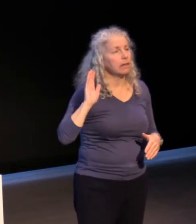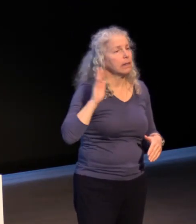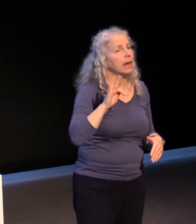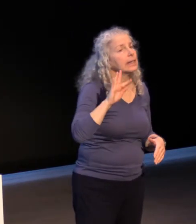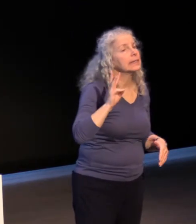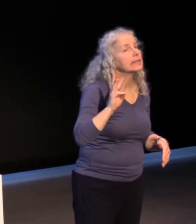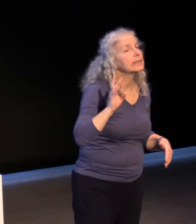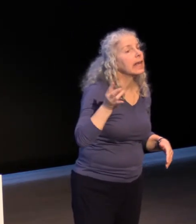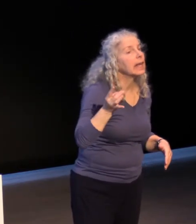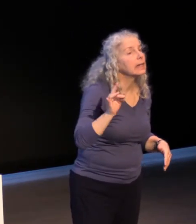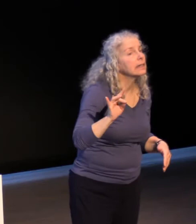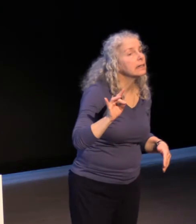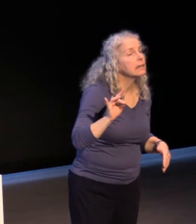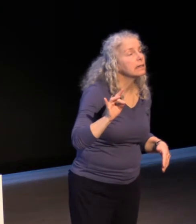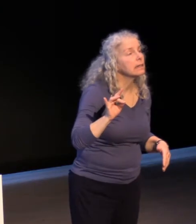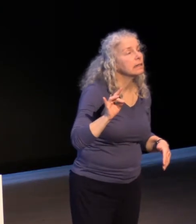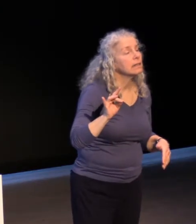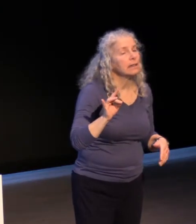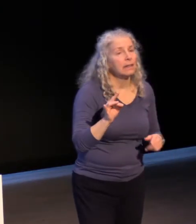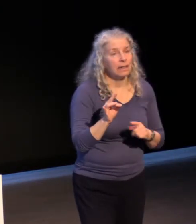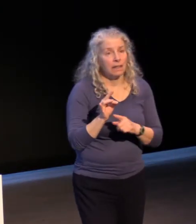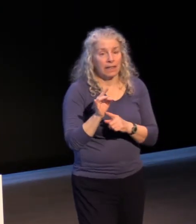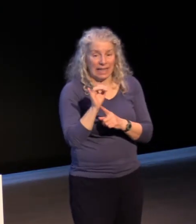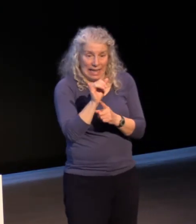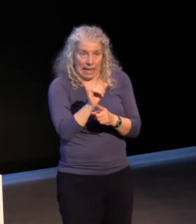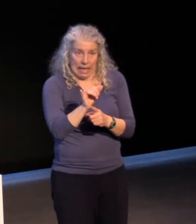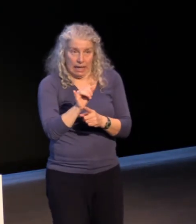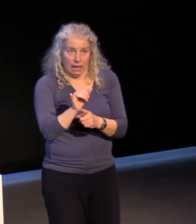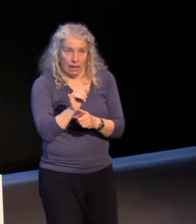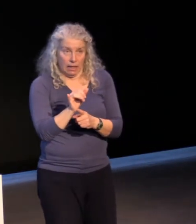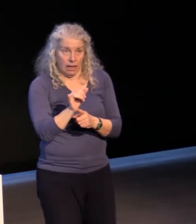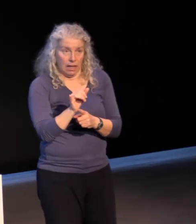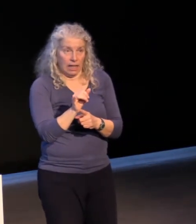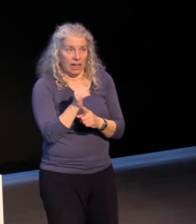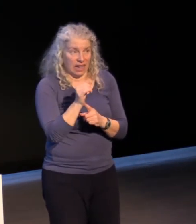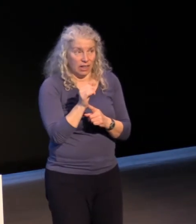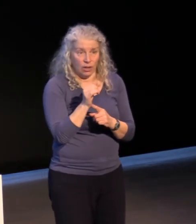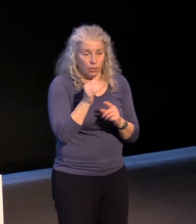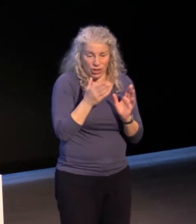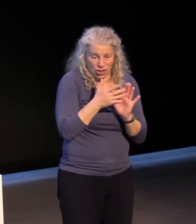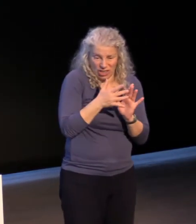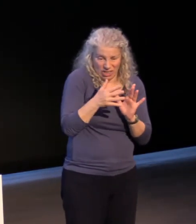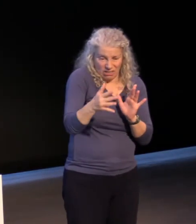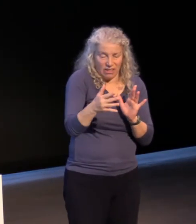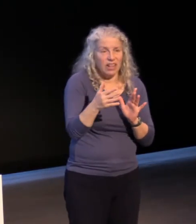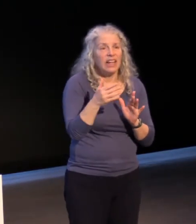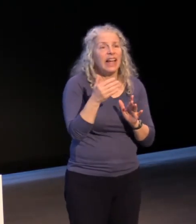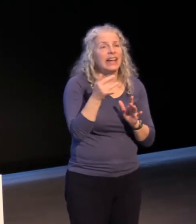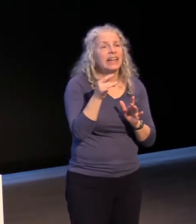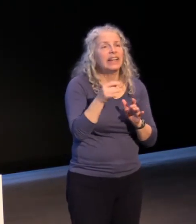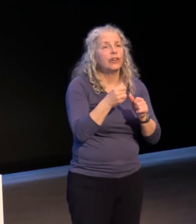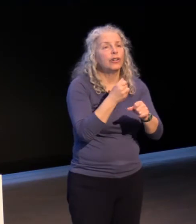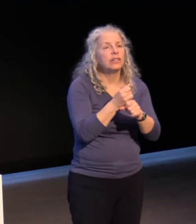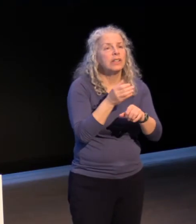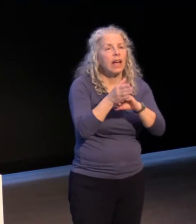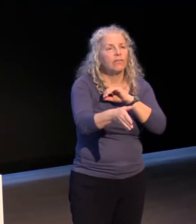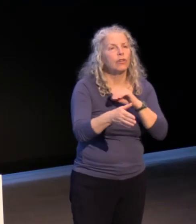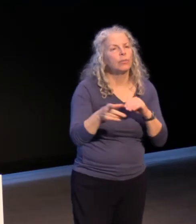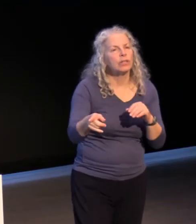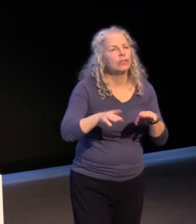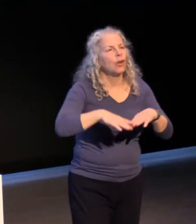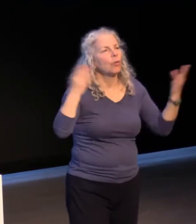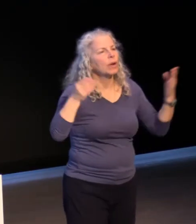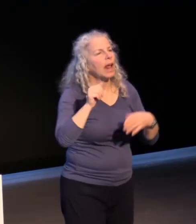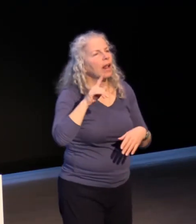1968. This was 18 years after breaking barriers and opening the Elma Lewis School